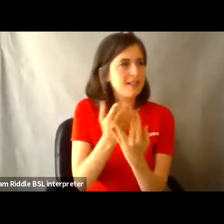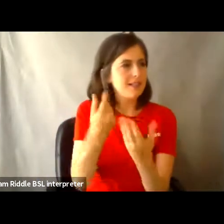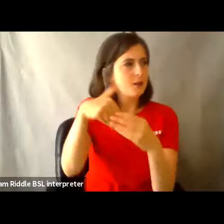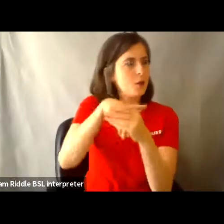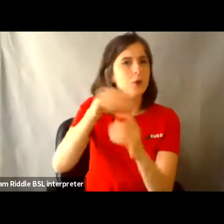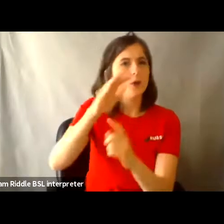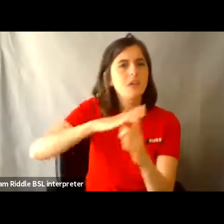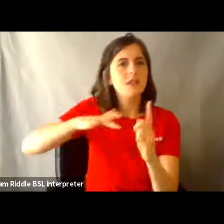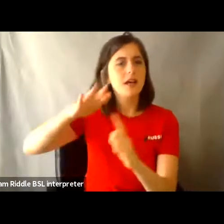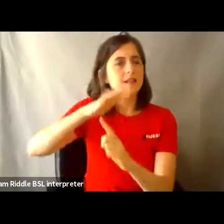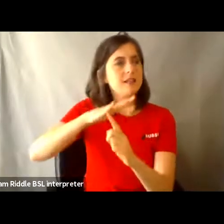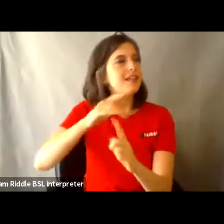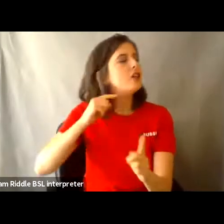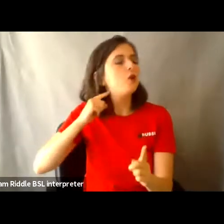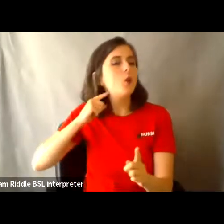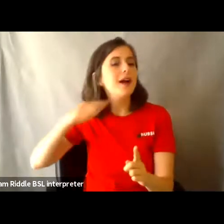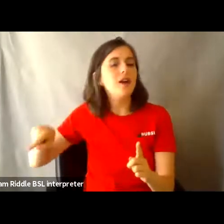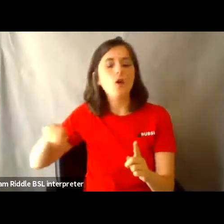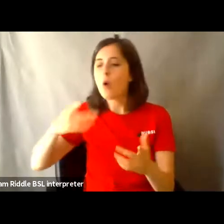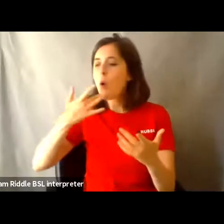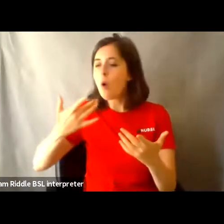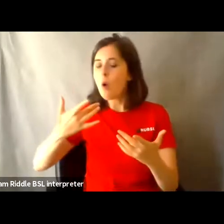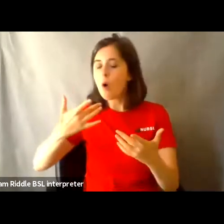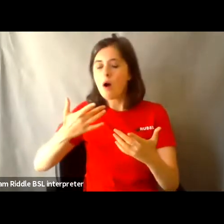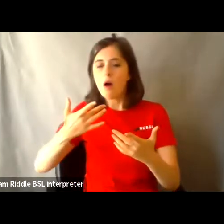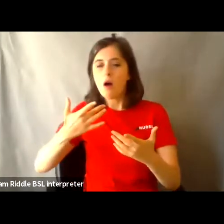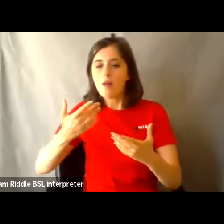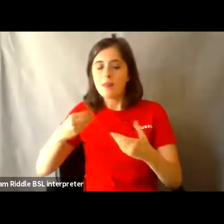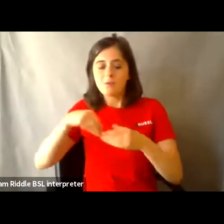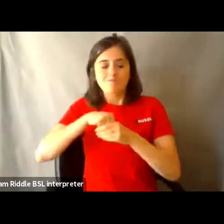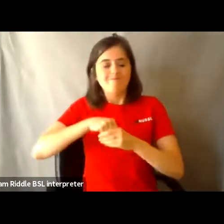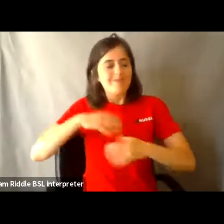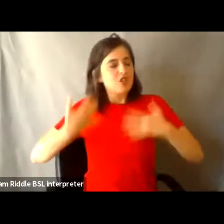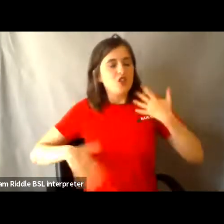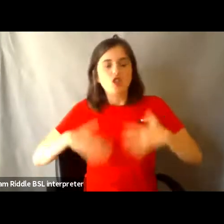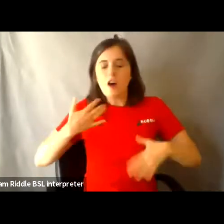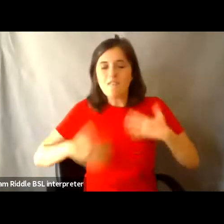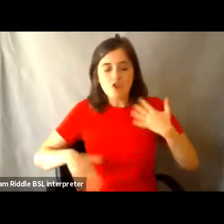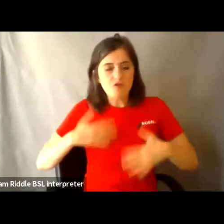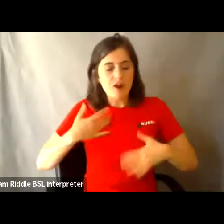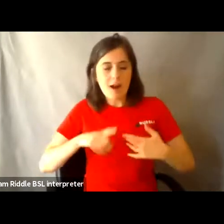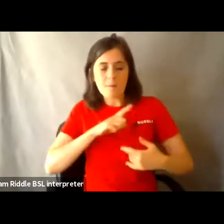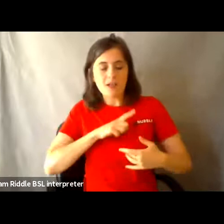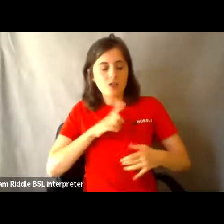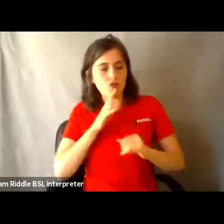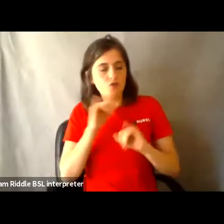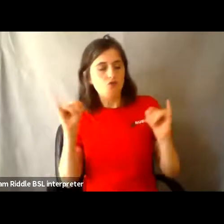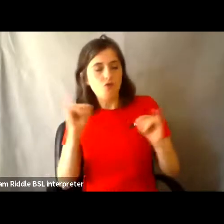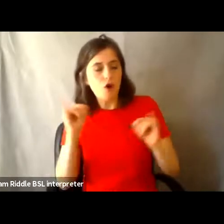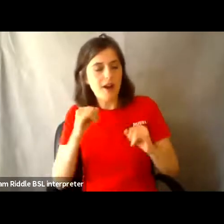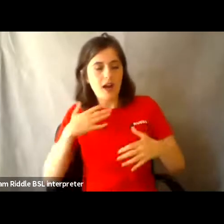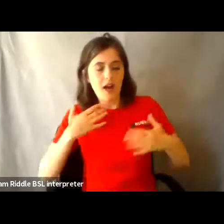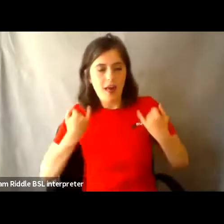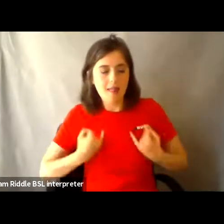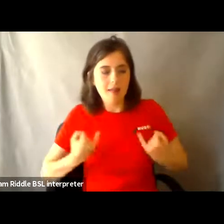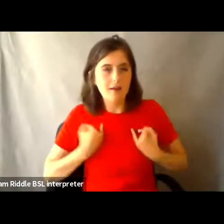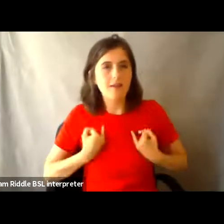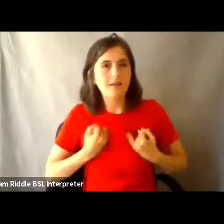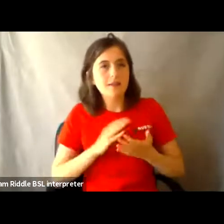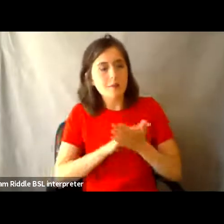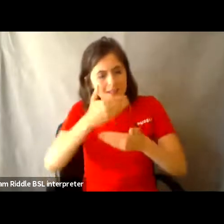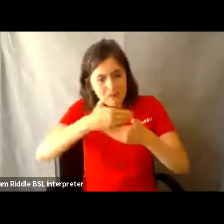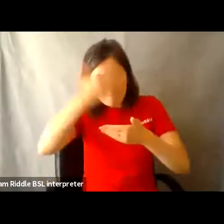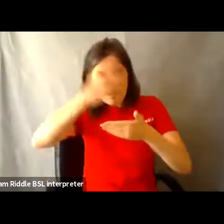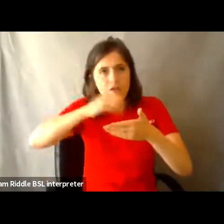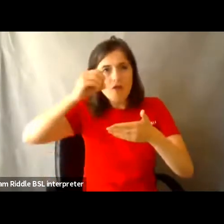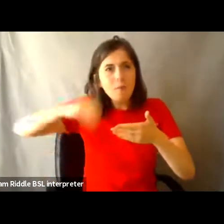ignoring the intrinsic suffering that comes with chronic illnesses, barrier removal often fails to help. So then,